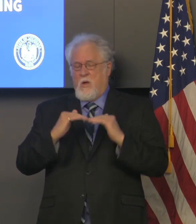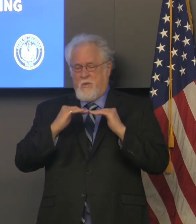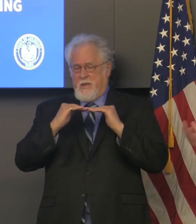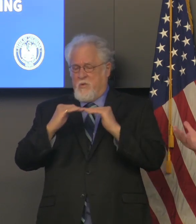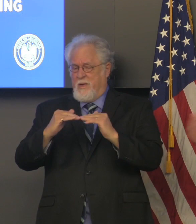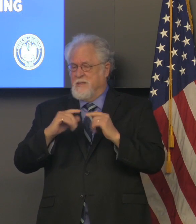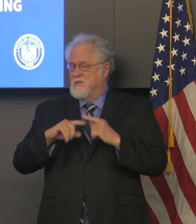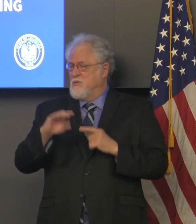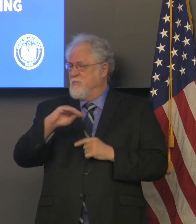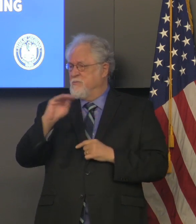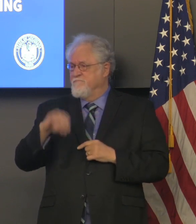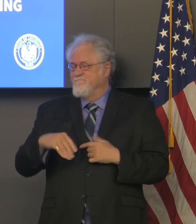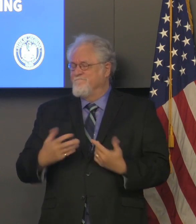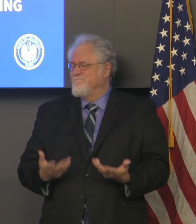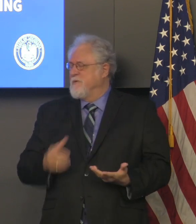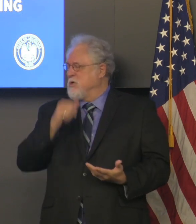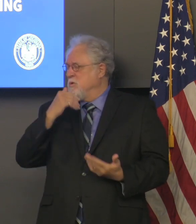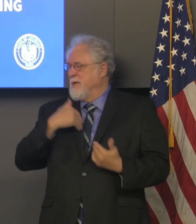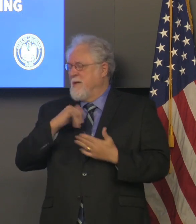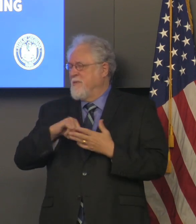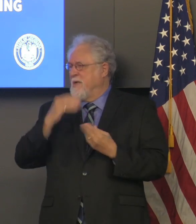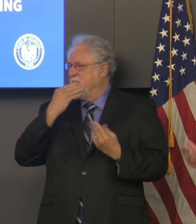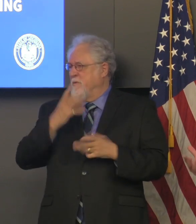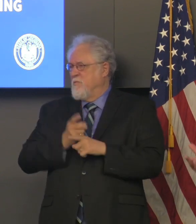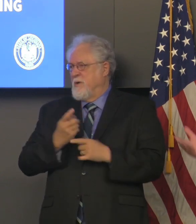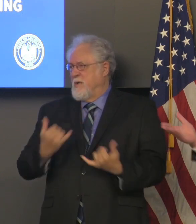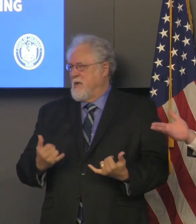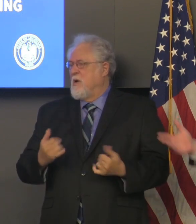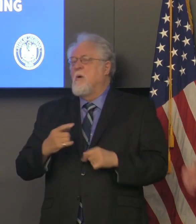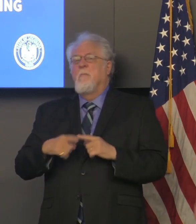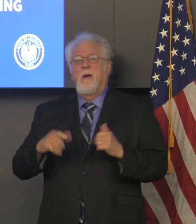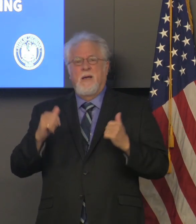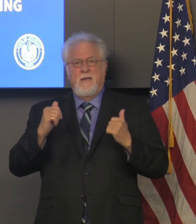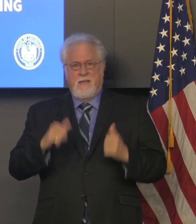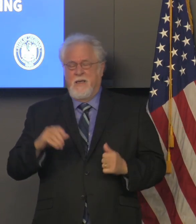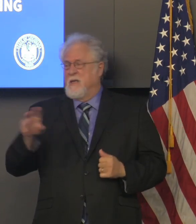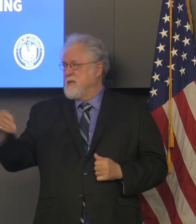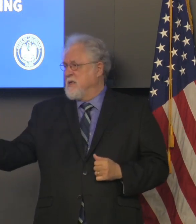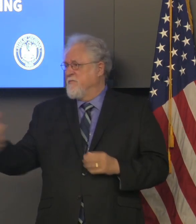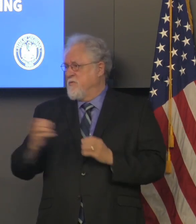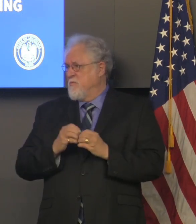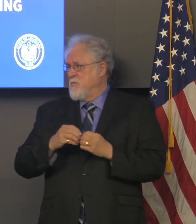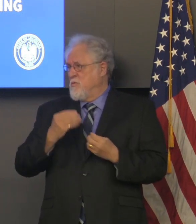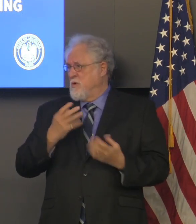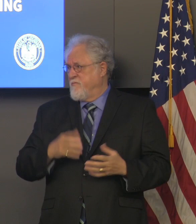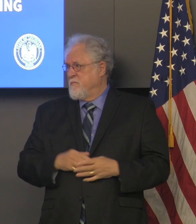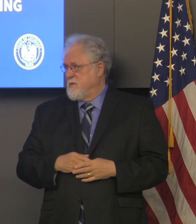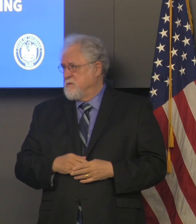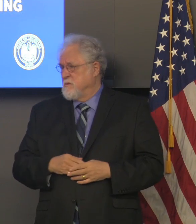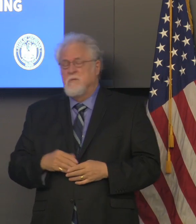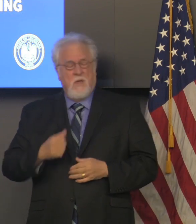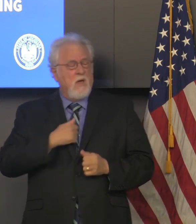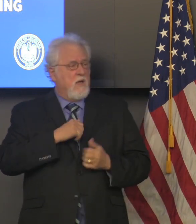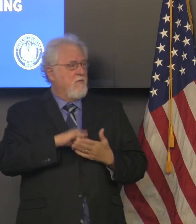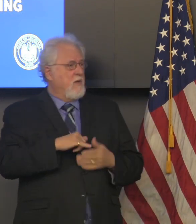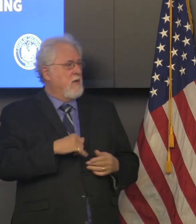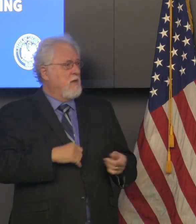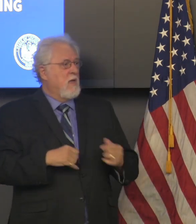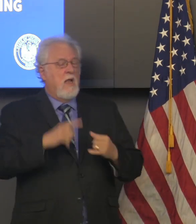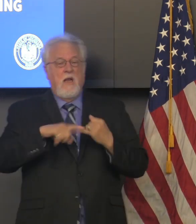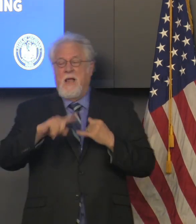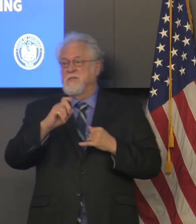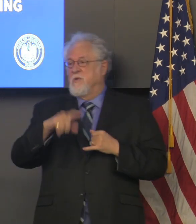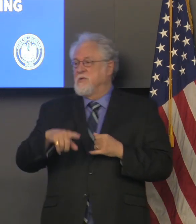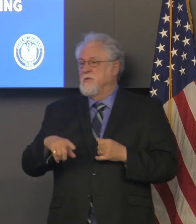a rate, I don't have that information with me right now, but we can get you some additional information on that. Yeah, I love that. Sure. Last